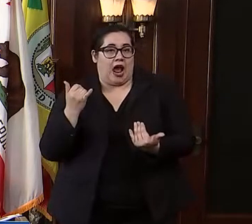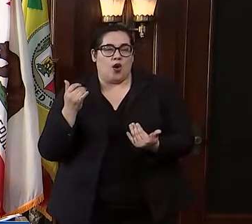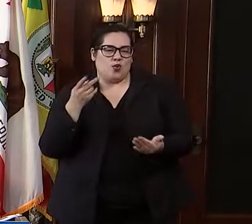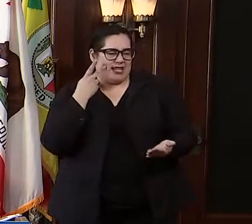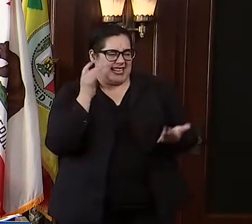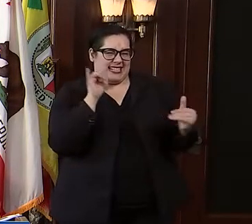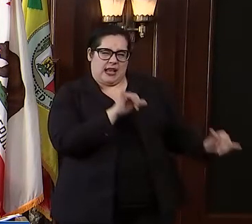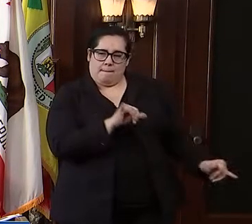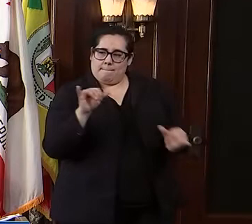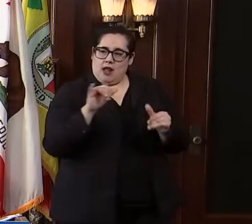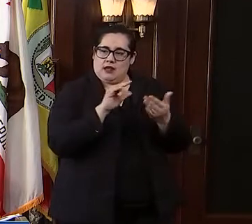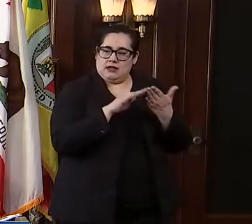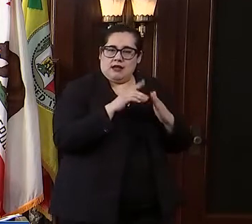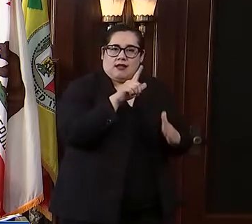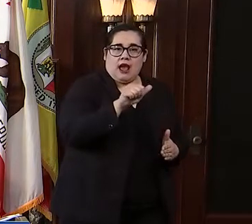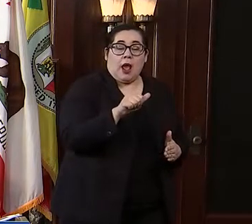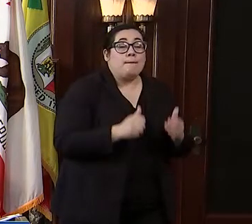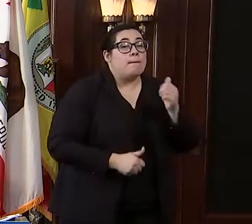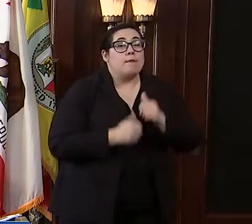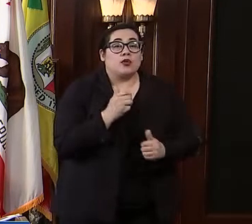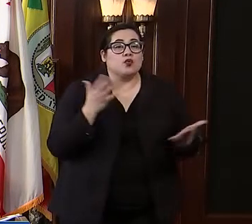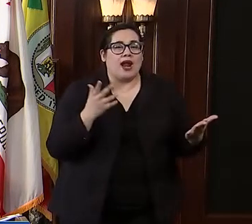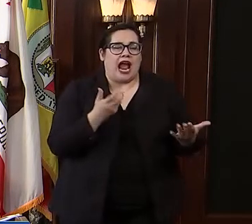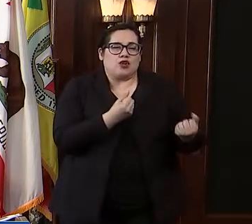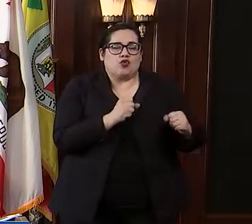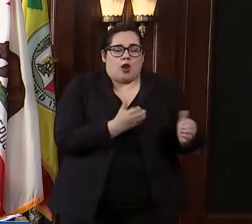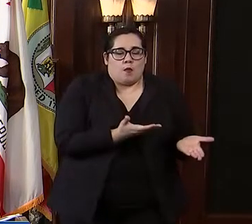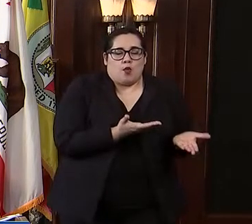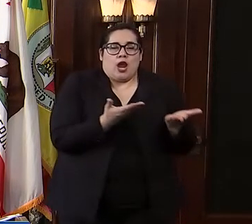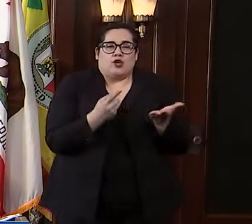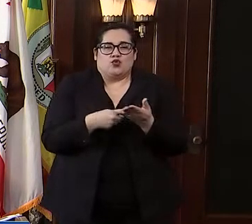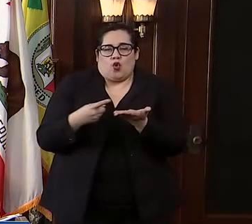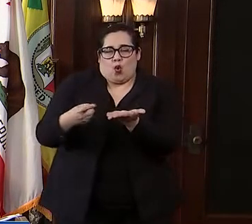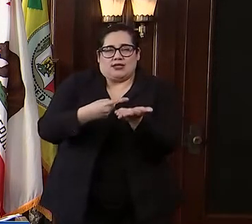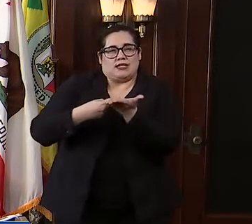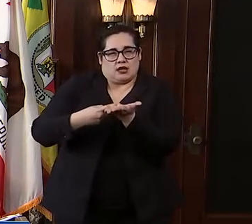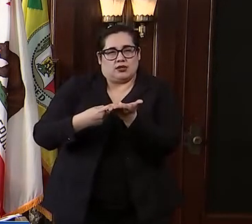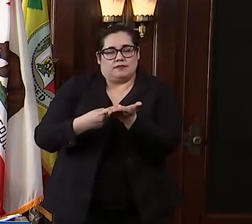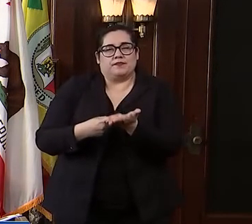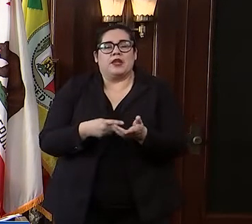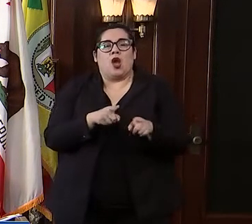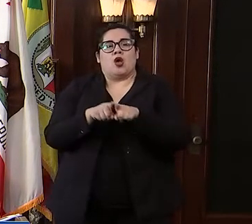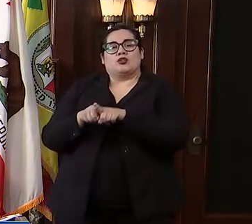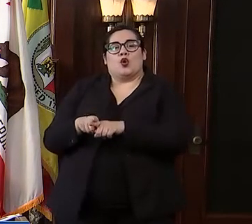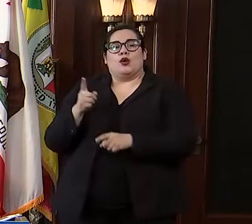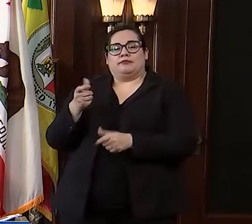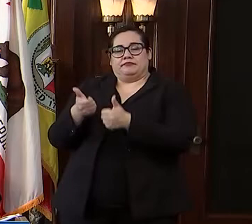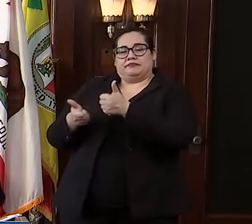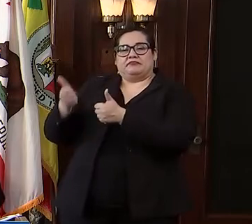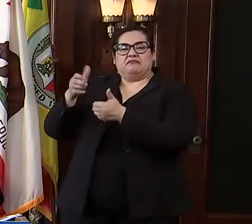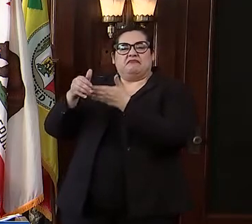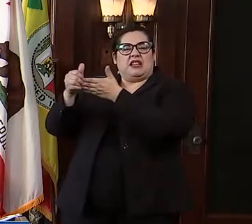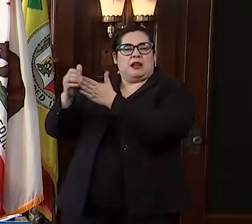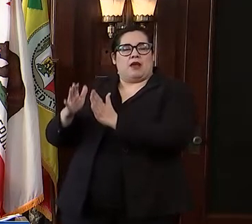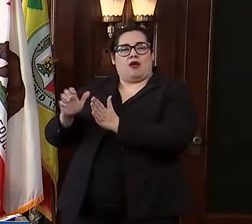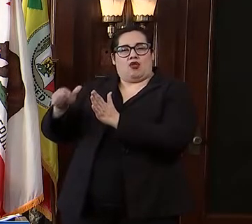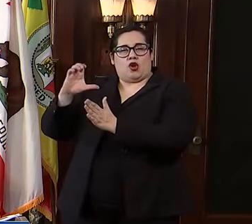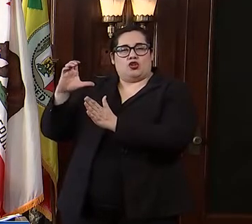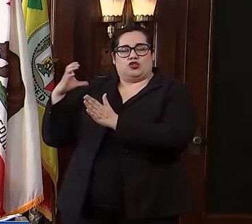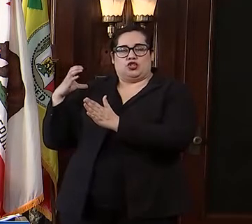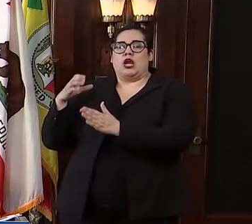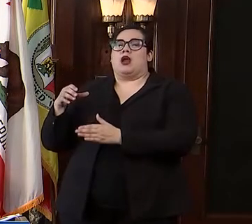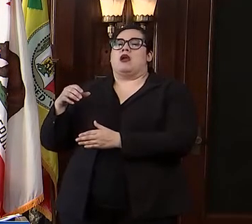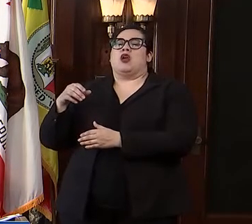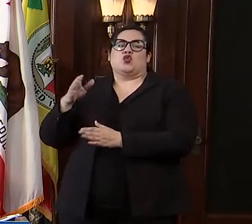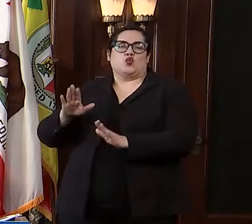Angeles. And most of all, what I tried to bring to this discussion, and it was Chairman Clyburn who led it, and it was great to see him